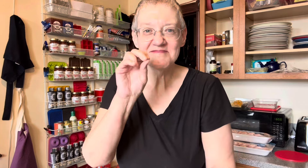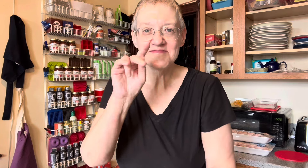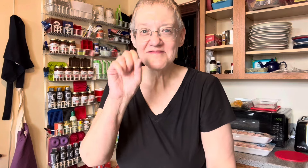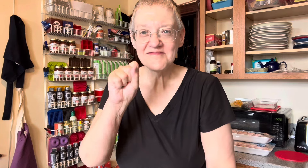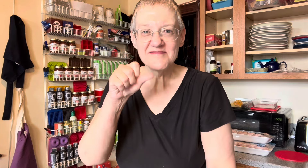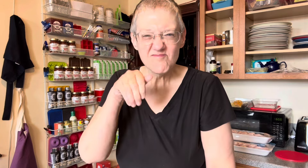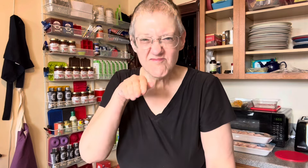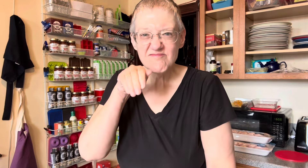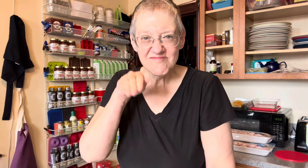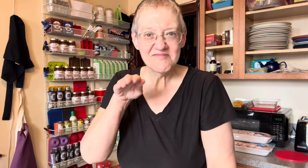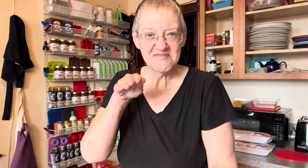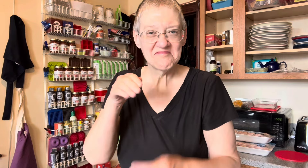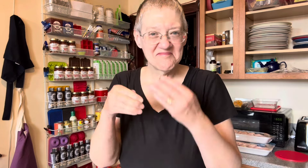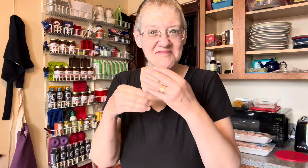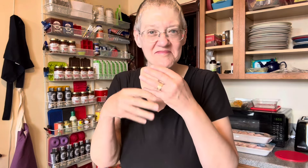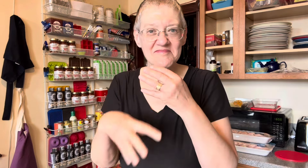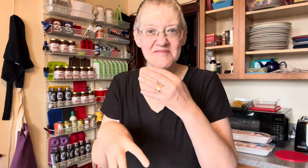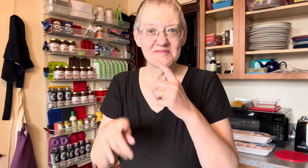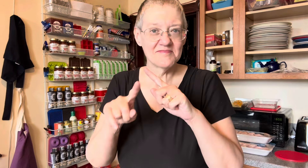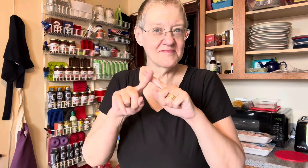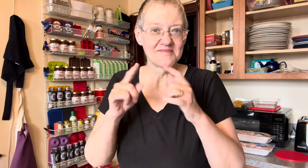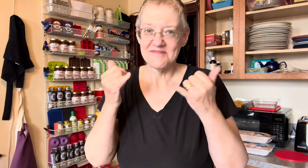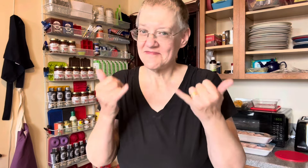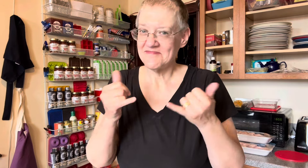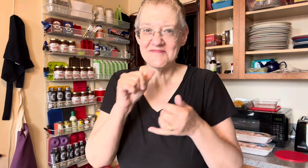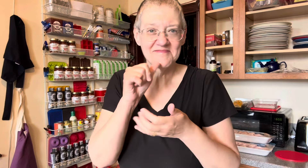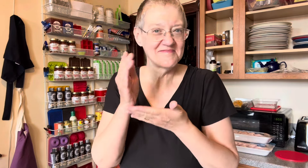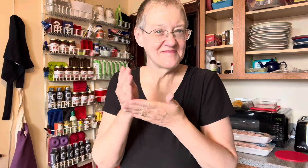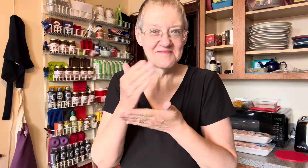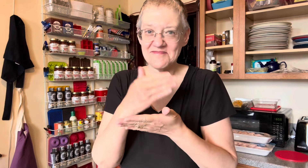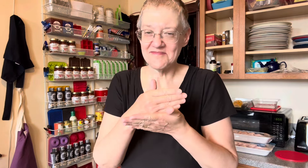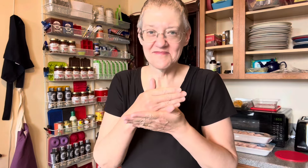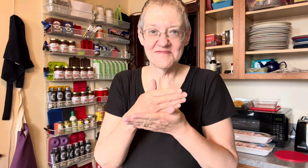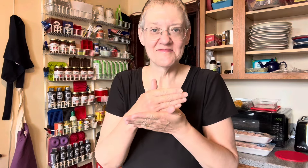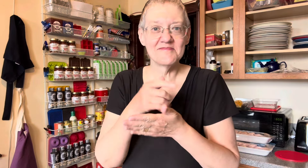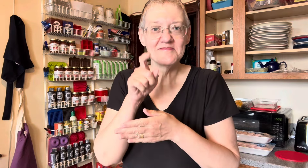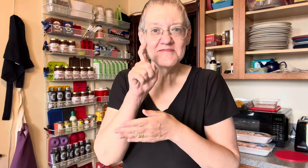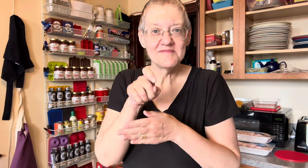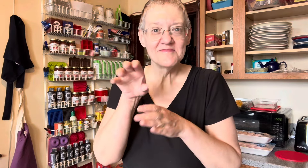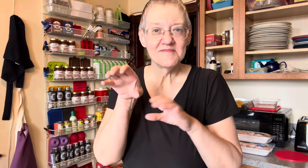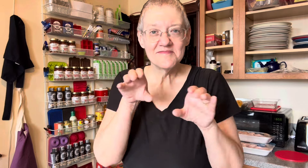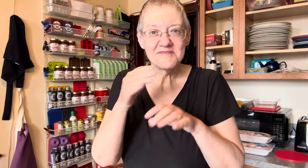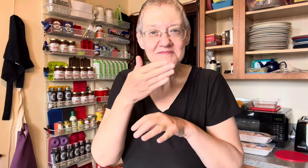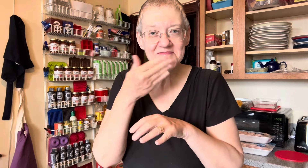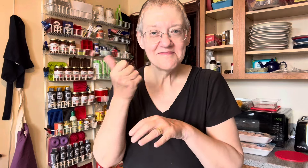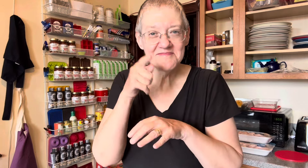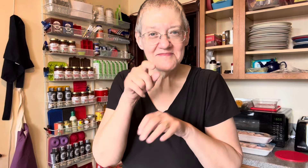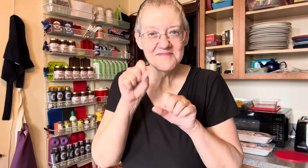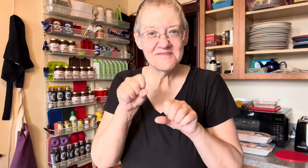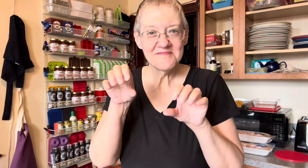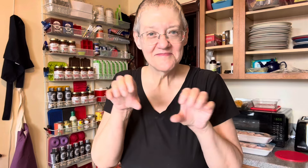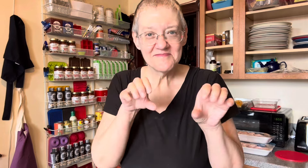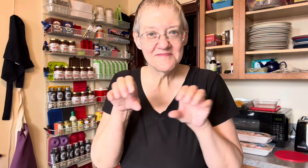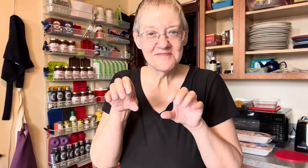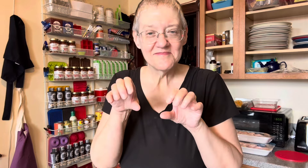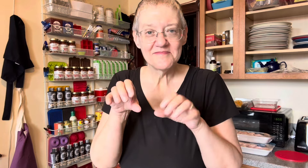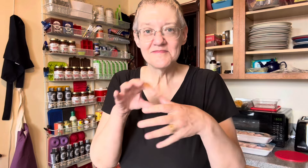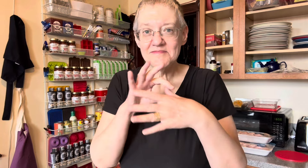ground, eating roots and different plants that they find. But right now, that's not in the budget. So do the best you